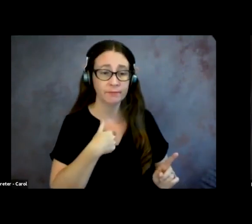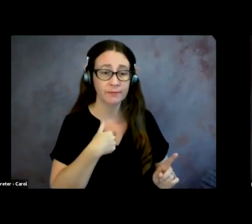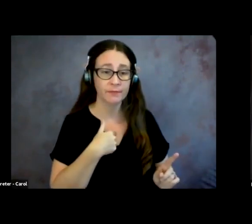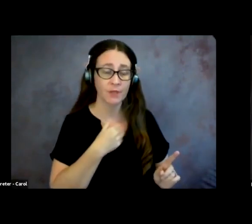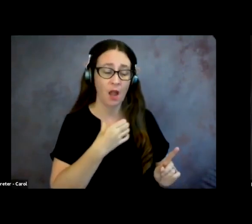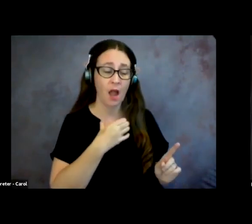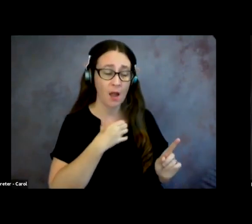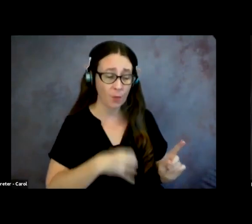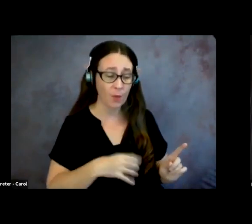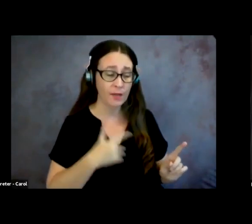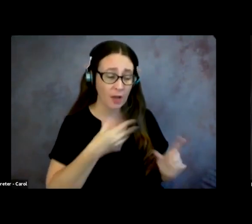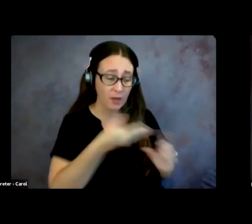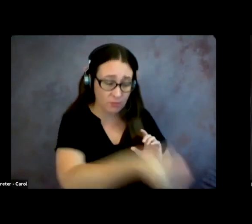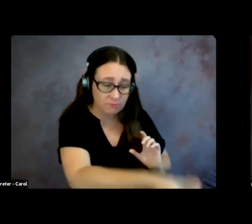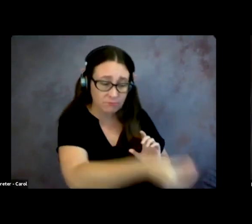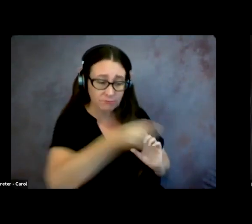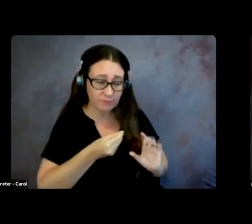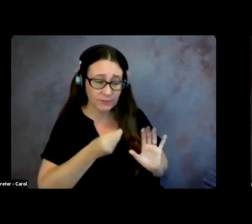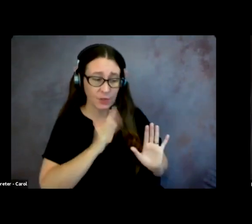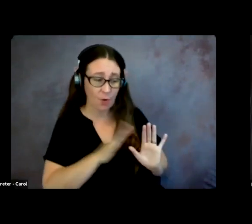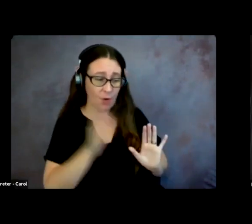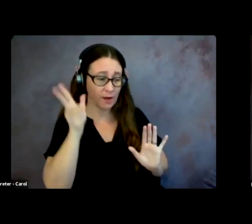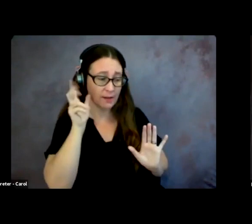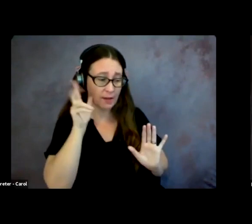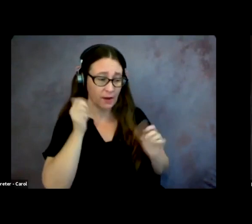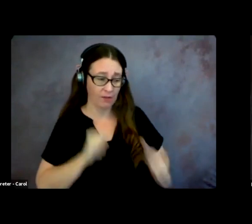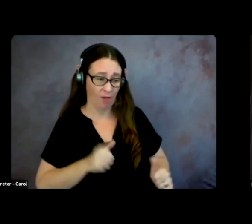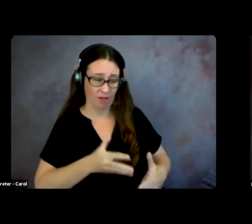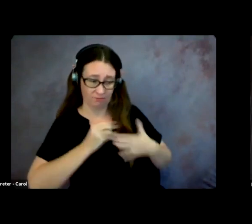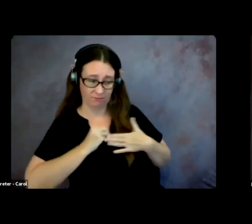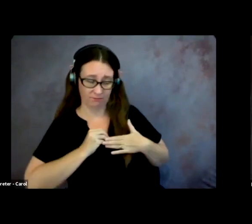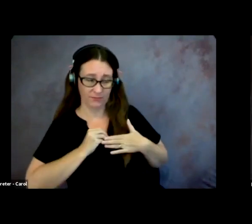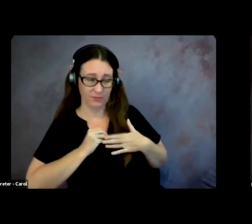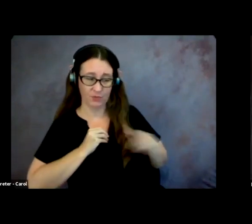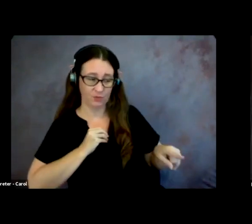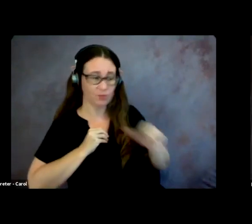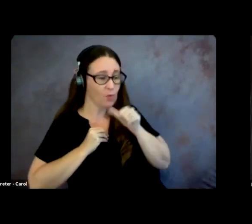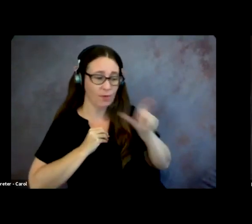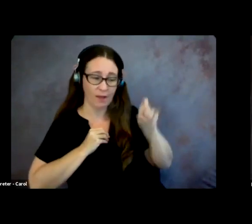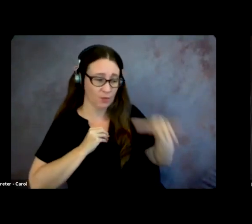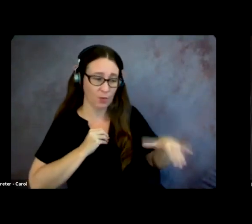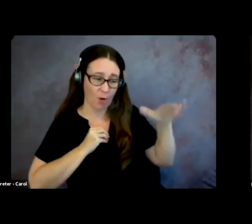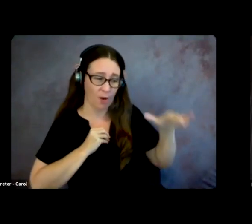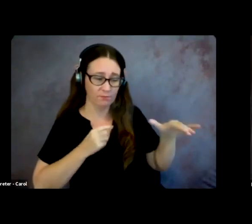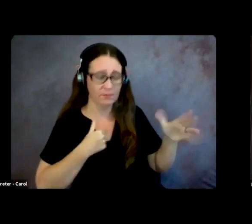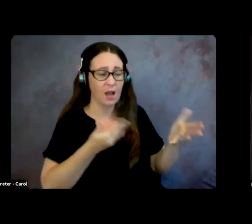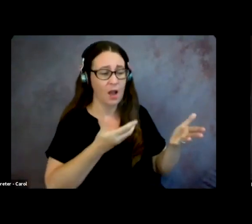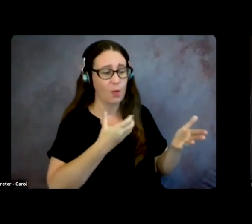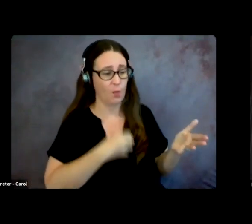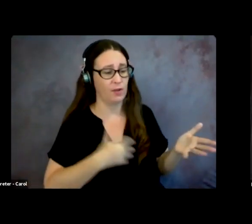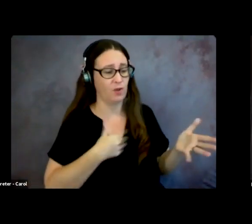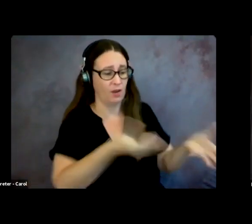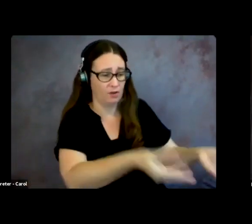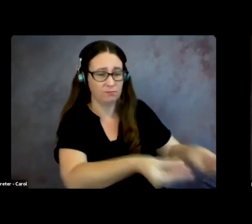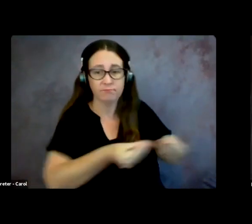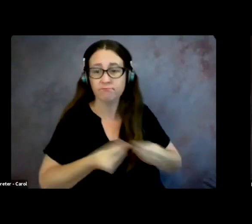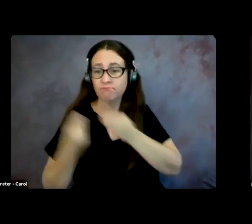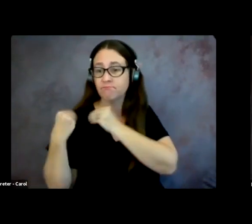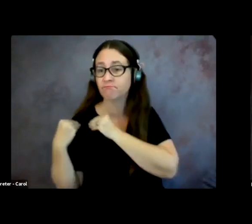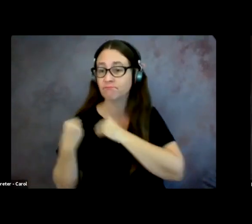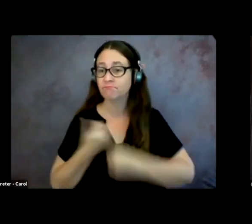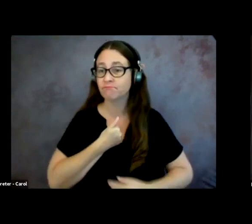for you, so that you don't have to grow up with it. I wish I could take all of the burden." My